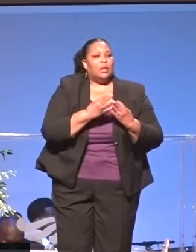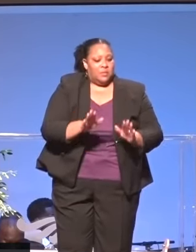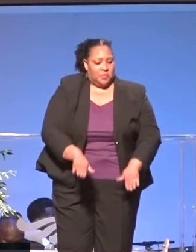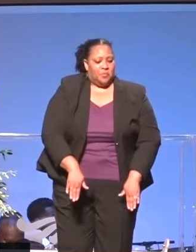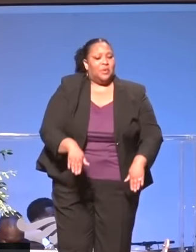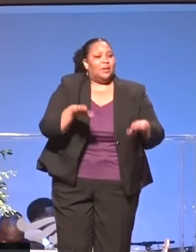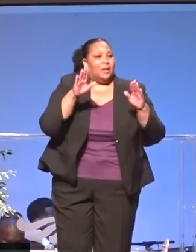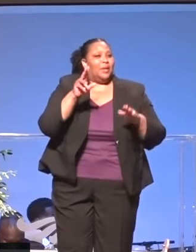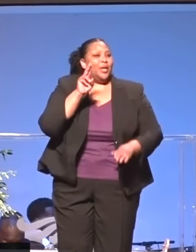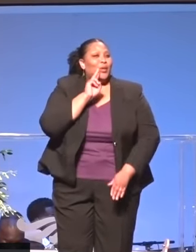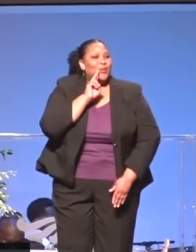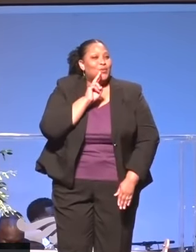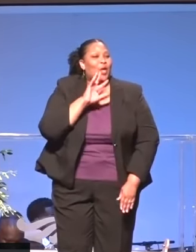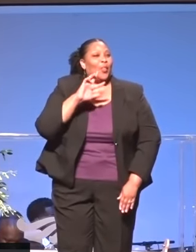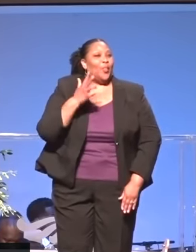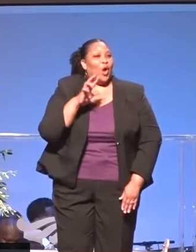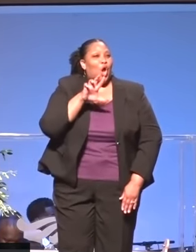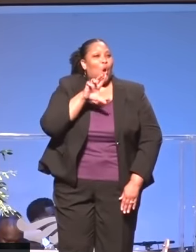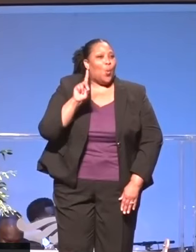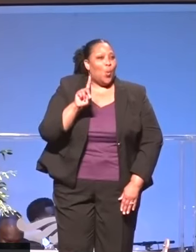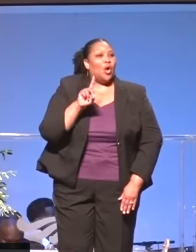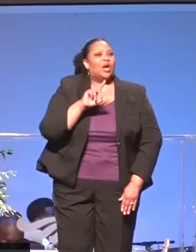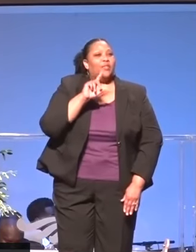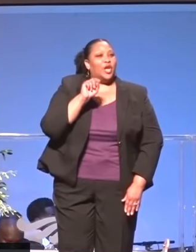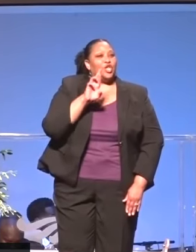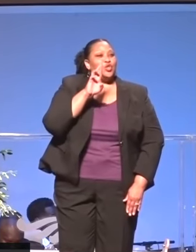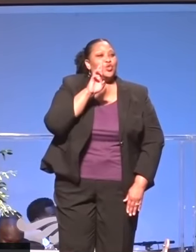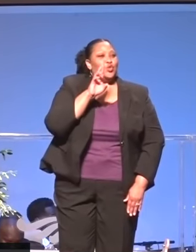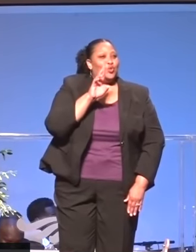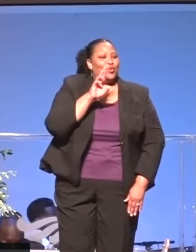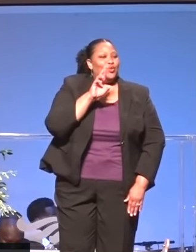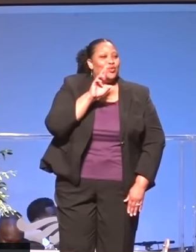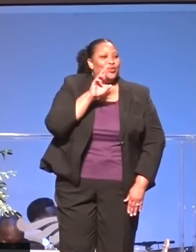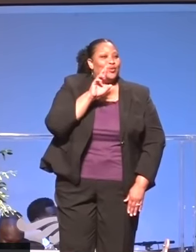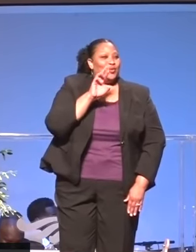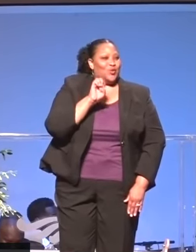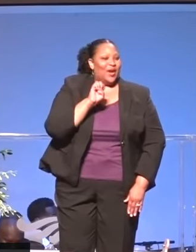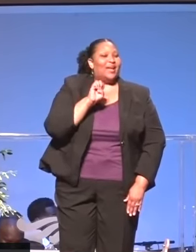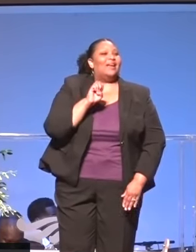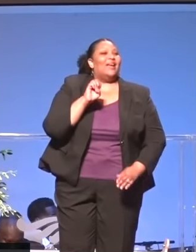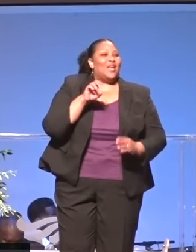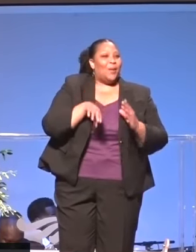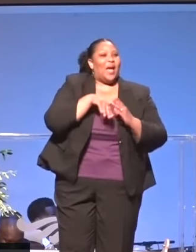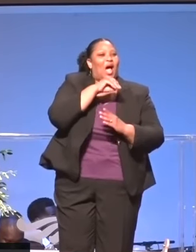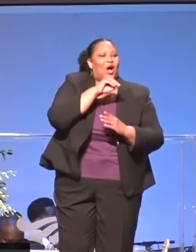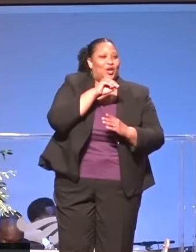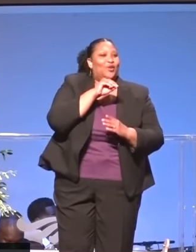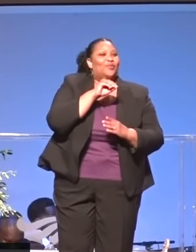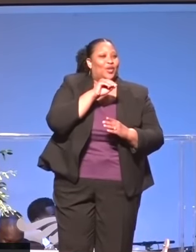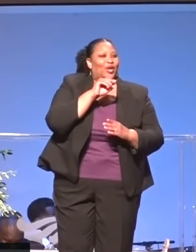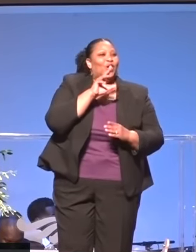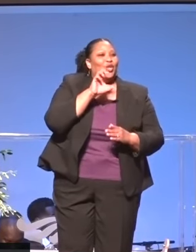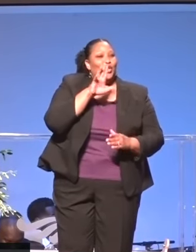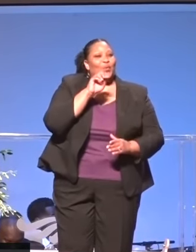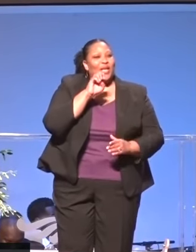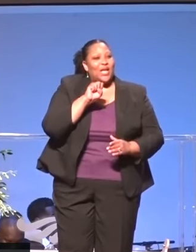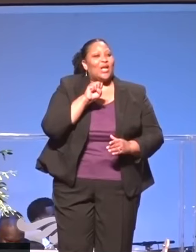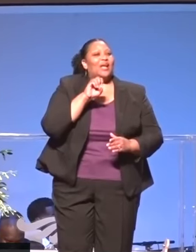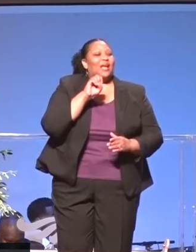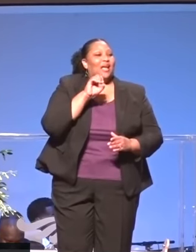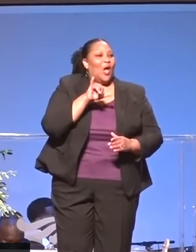Houston, third ward, the trade coming out of homes. Who would have